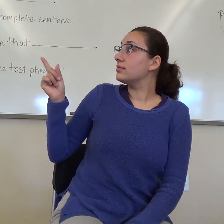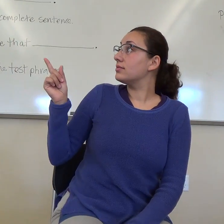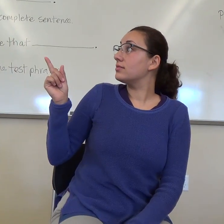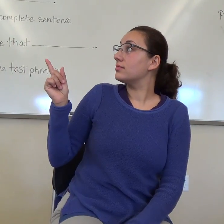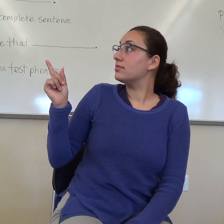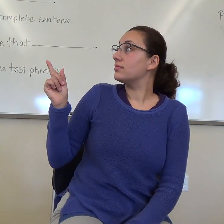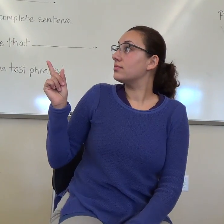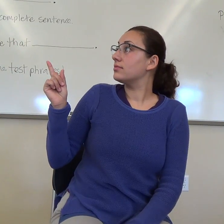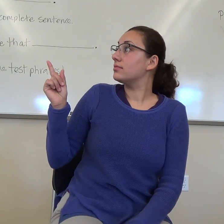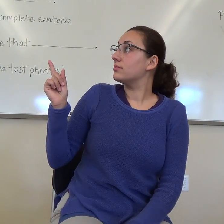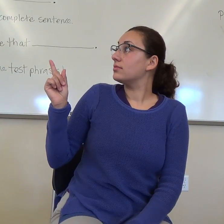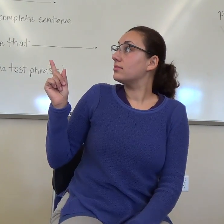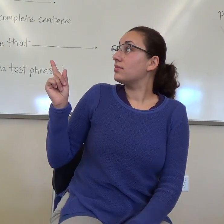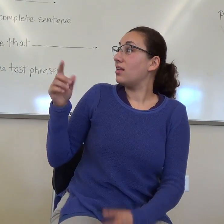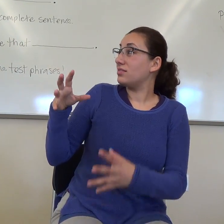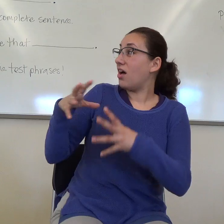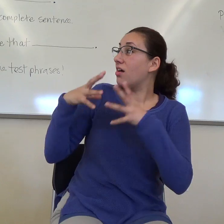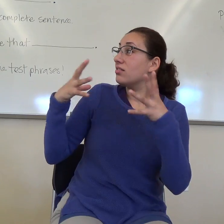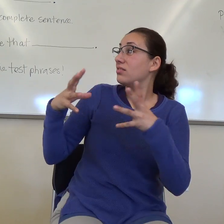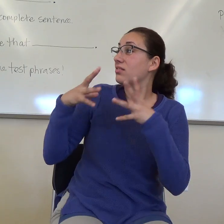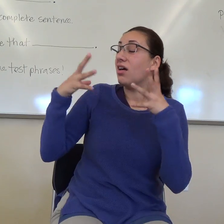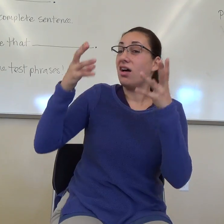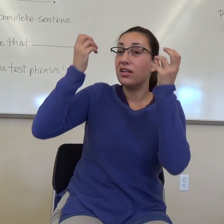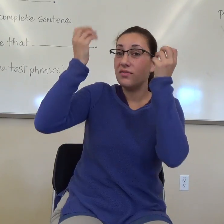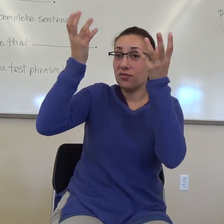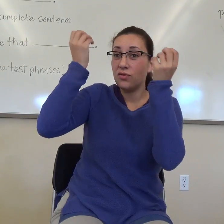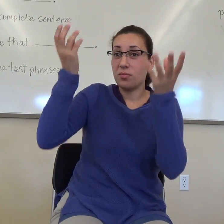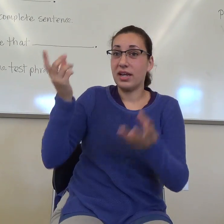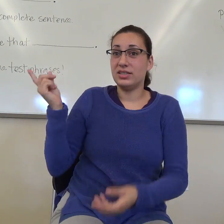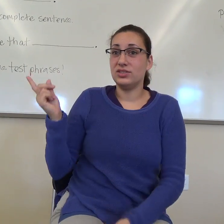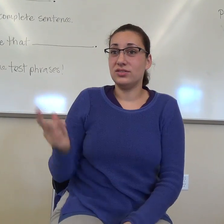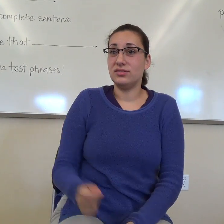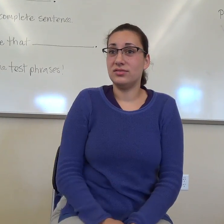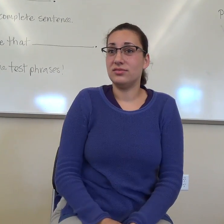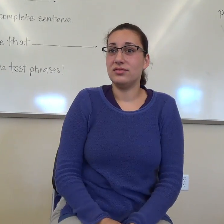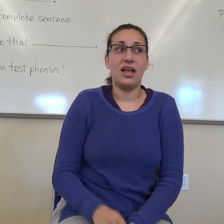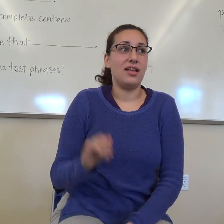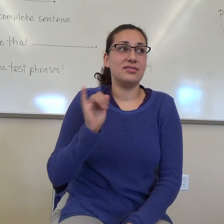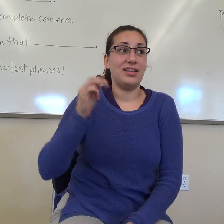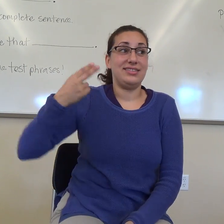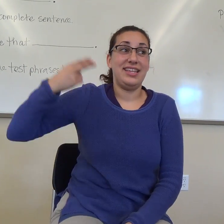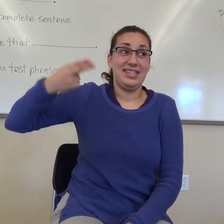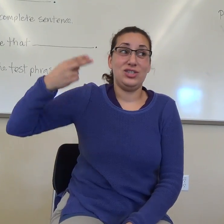is quite a lot of information here, right? This is the history of Mexico